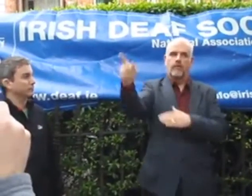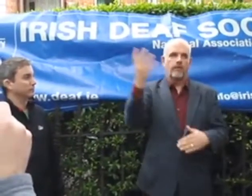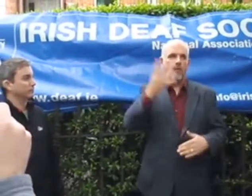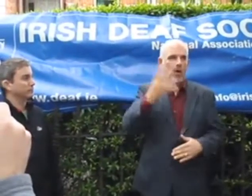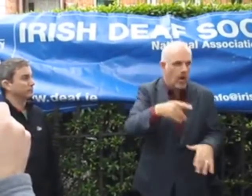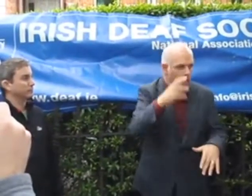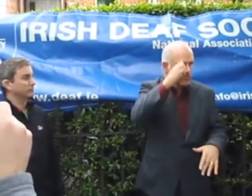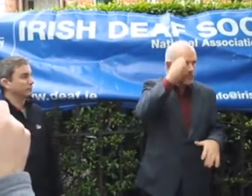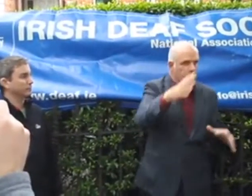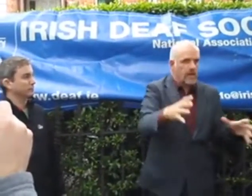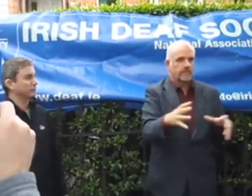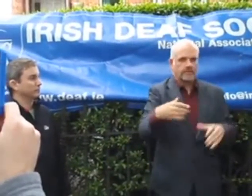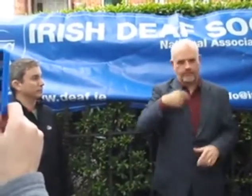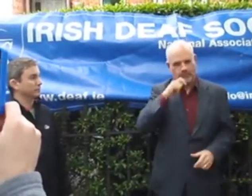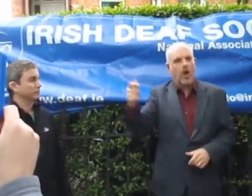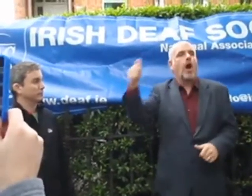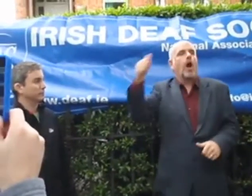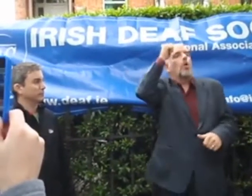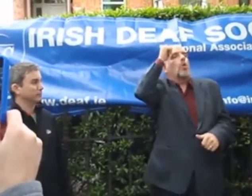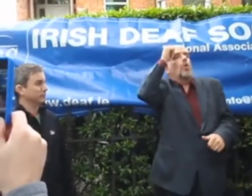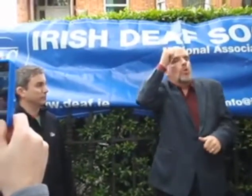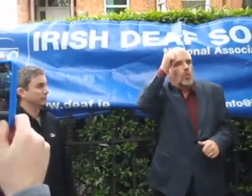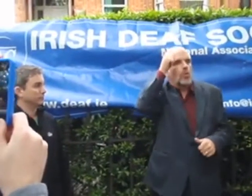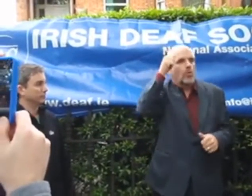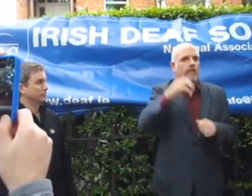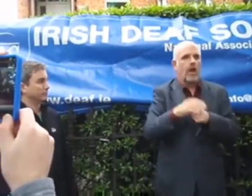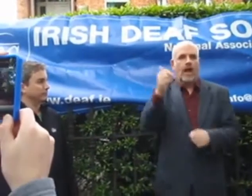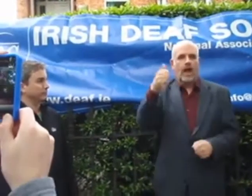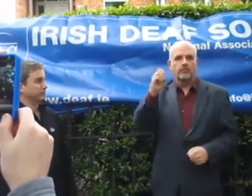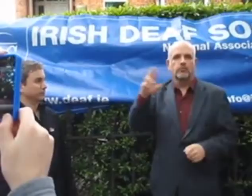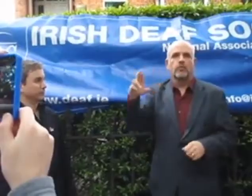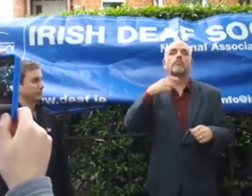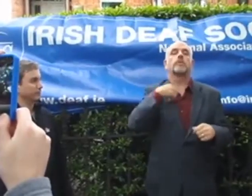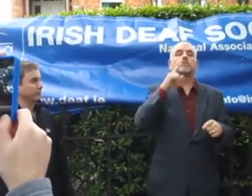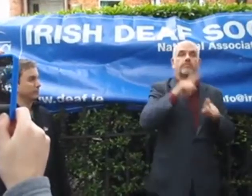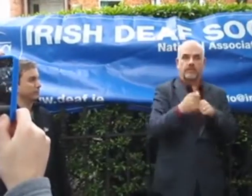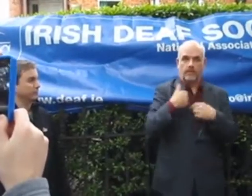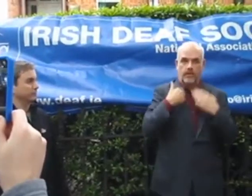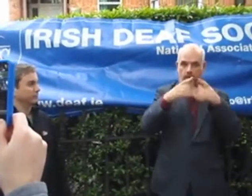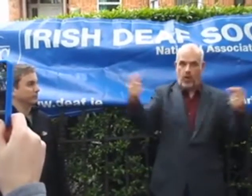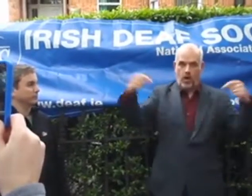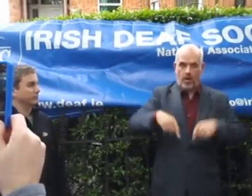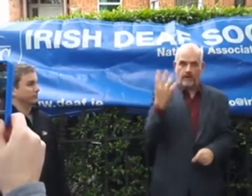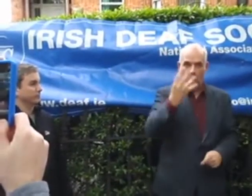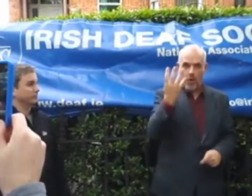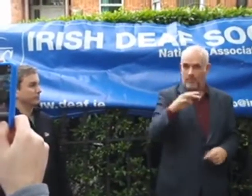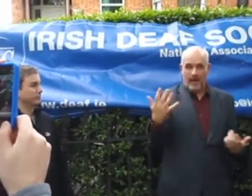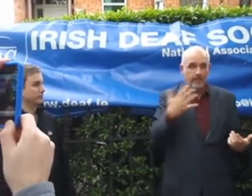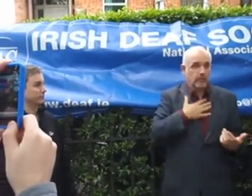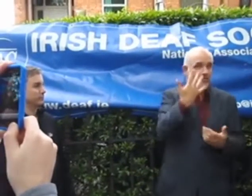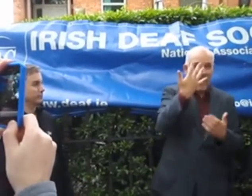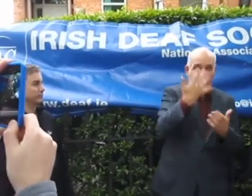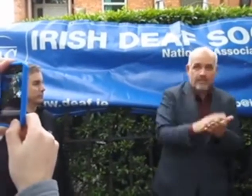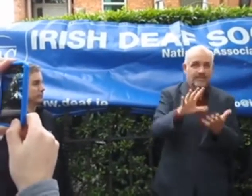The ambassador has to leave at 4 o'clock, so he said that he was aware, and that the ambassador was aware of it,